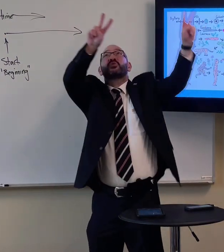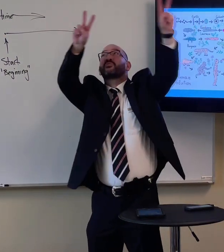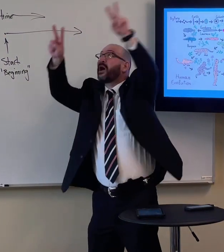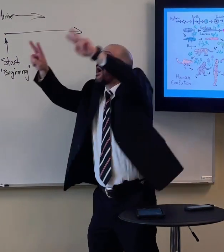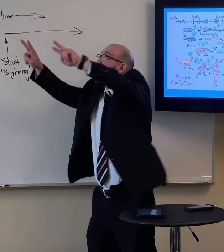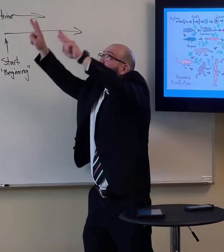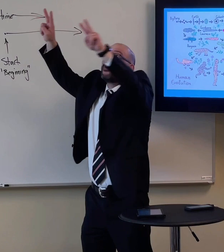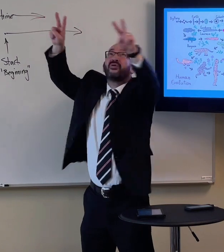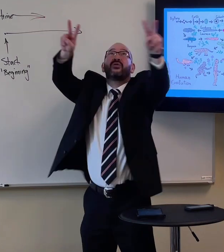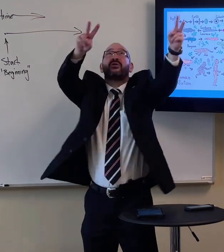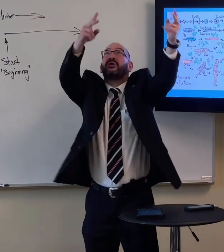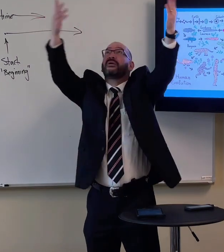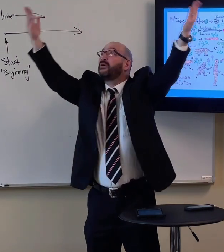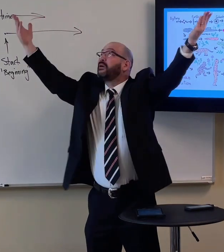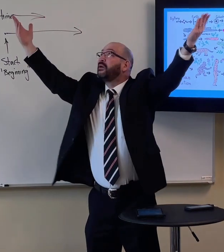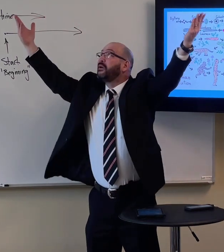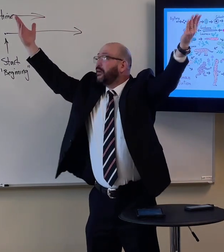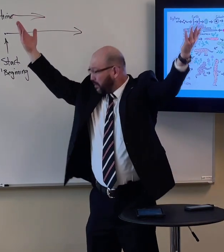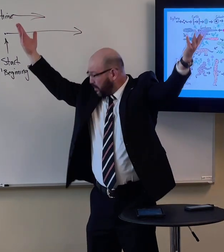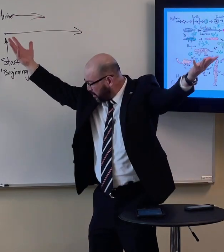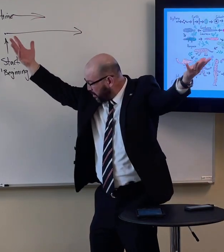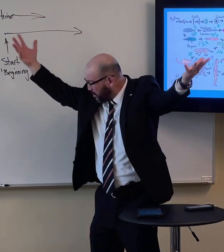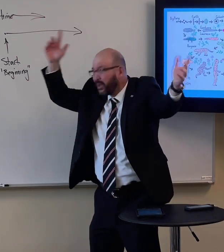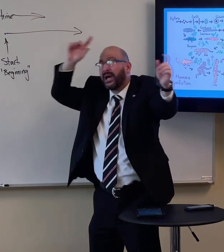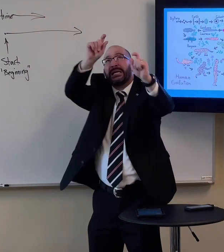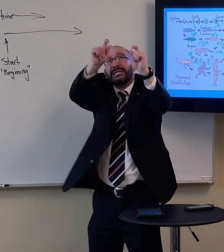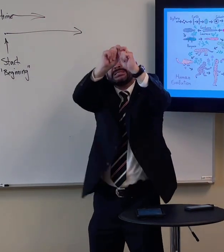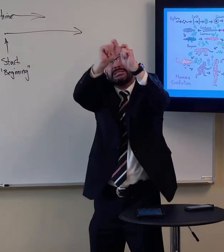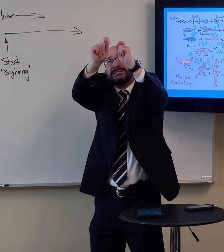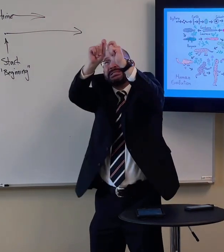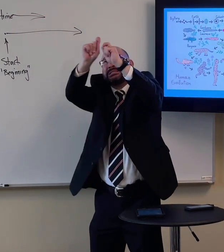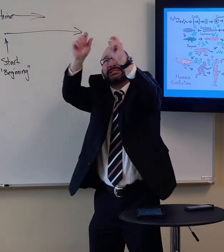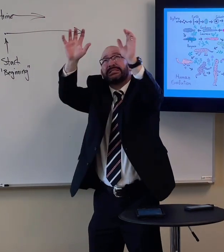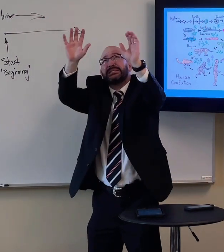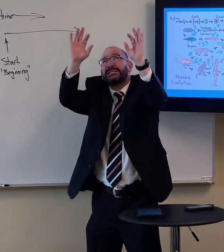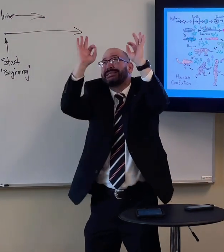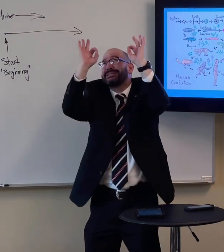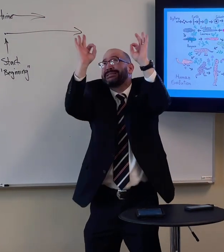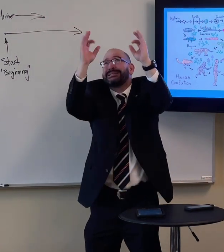I made the star. Look at the stars up above the heavens. Everything's perfect.